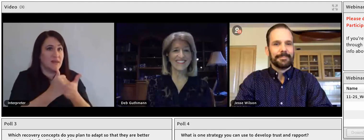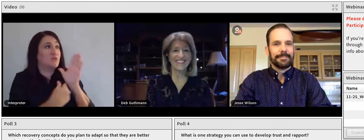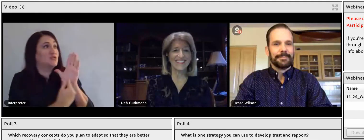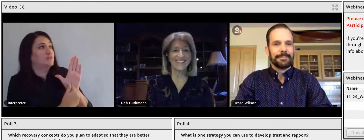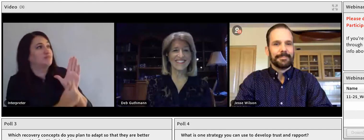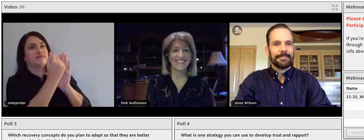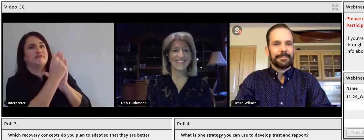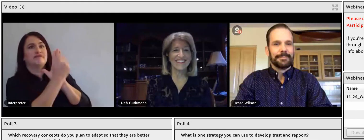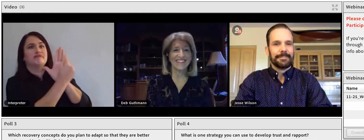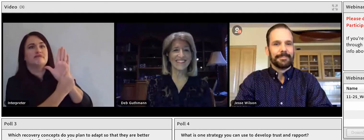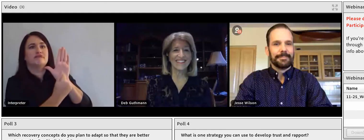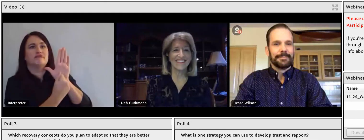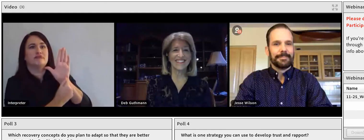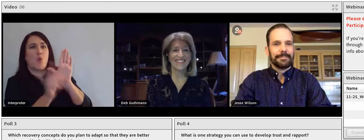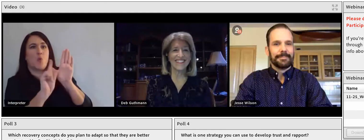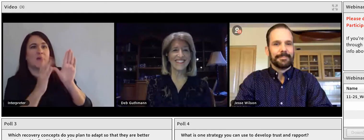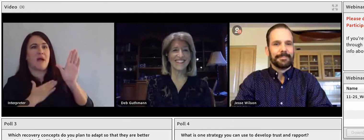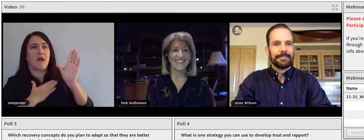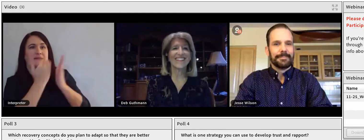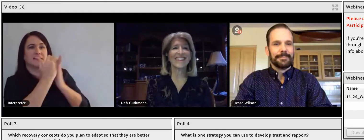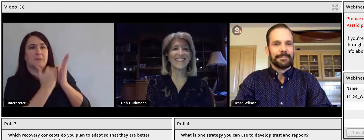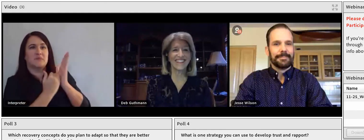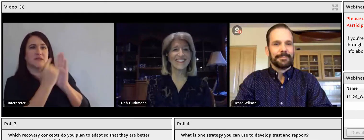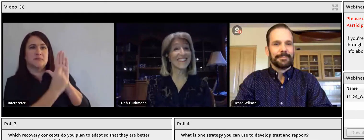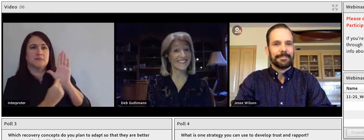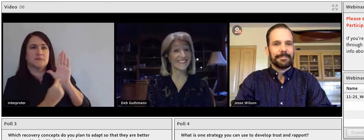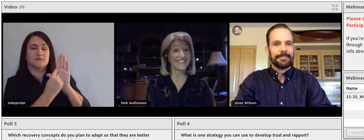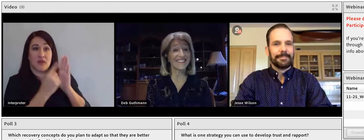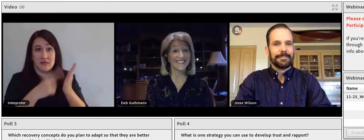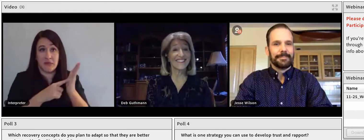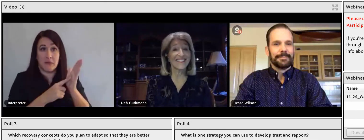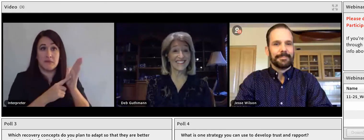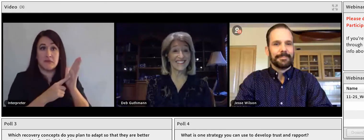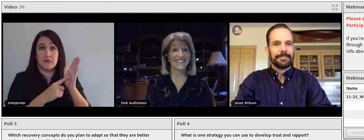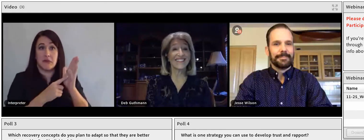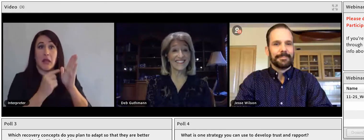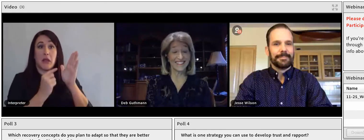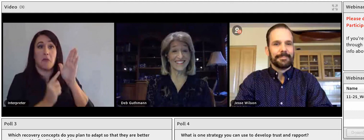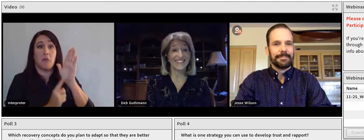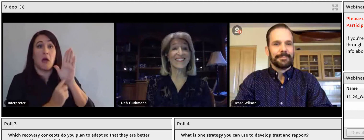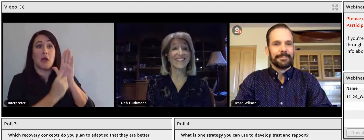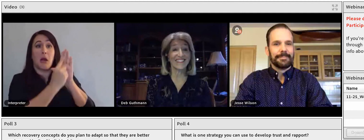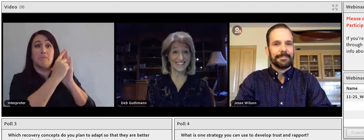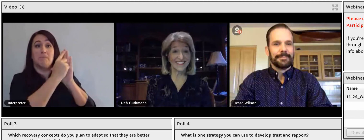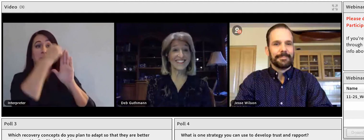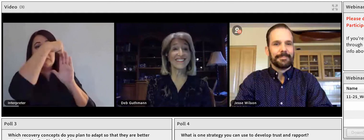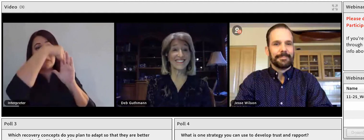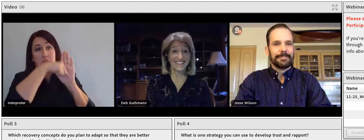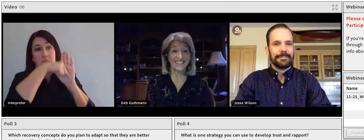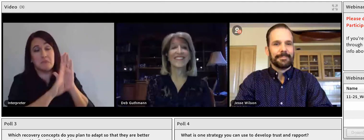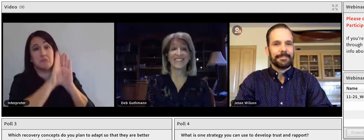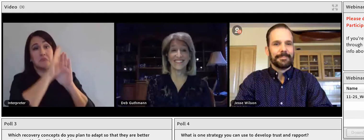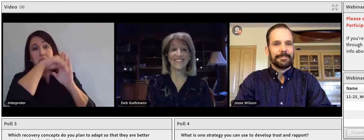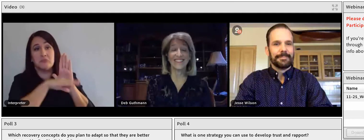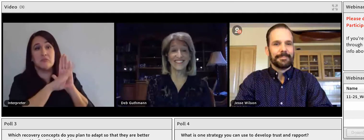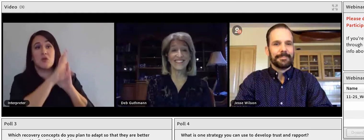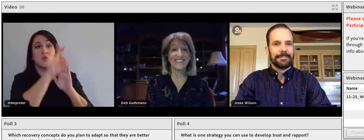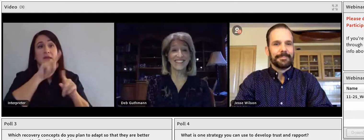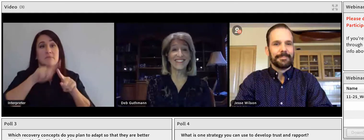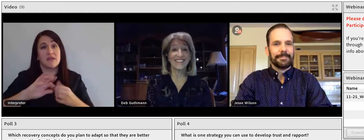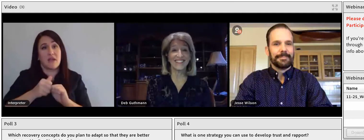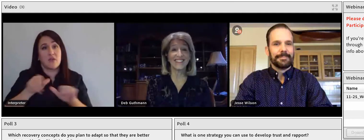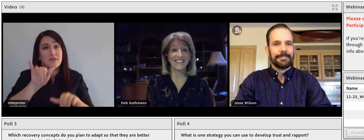copy of their picture and where they were on the steps. And sometimes they walked up the steps and sometimes they walked down the steps. It just varied on how they were